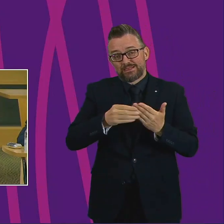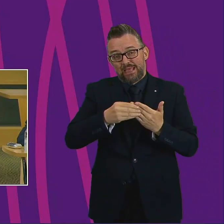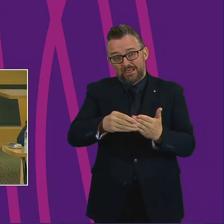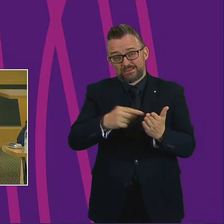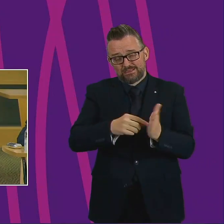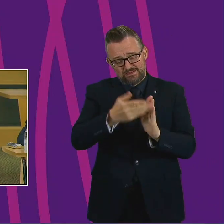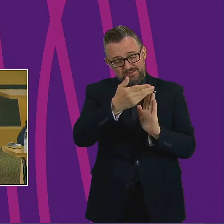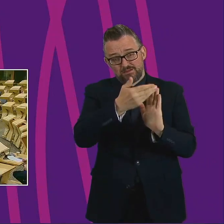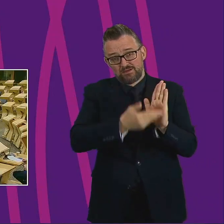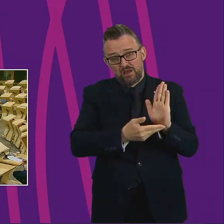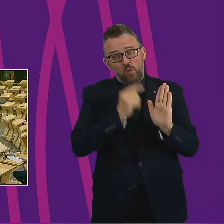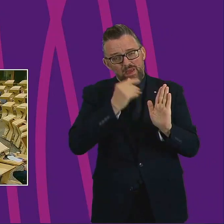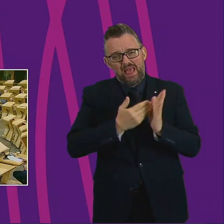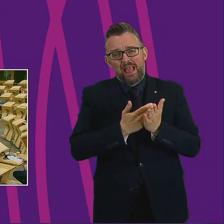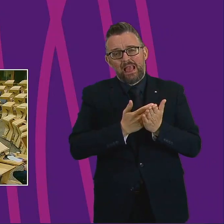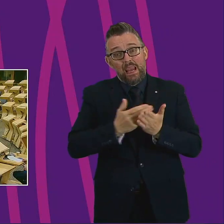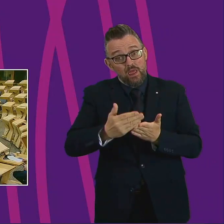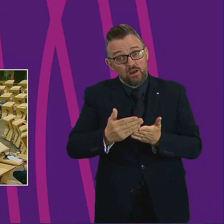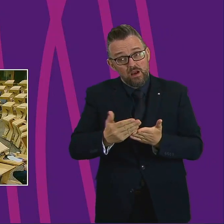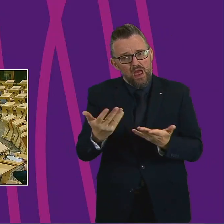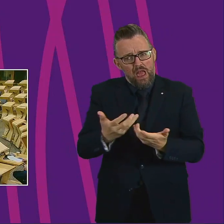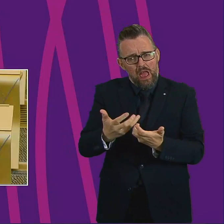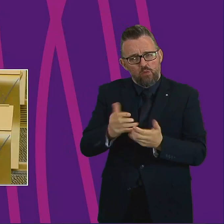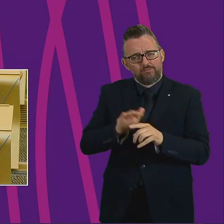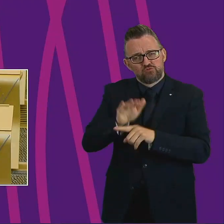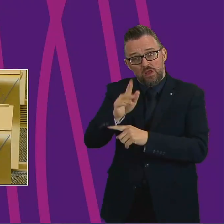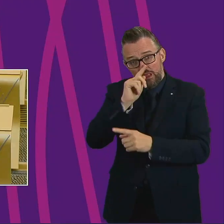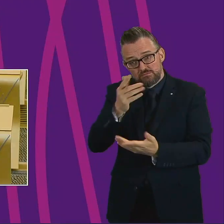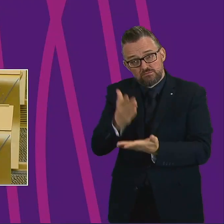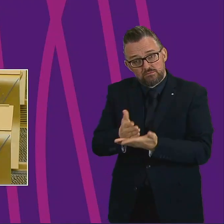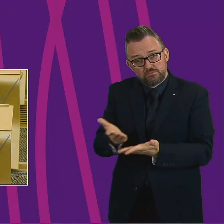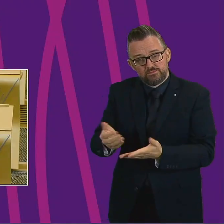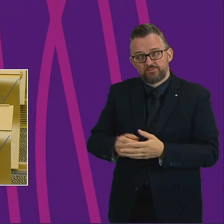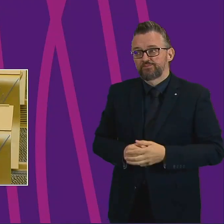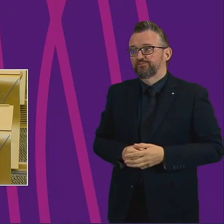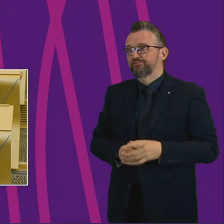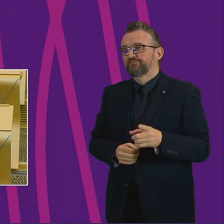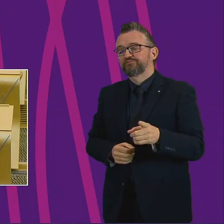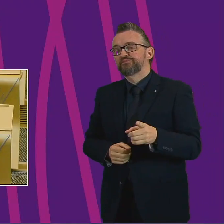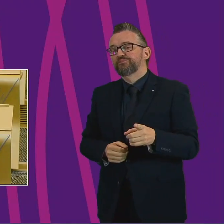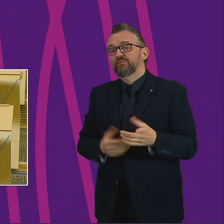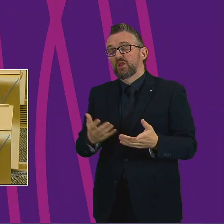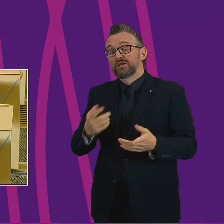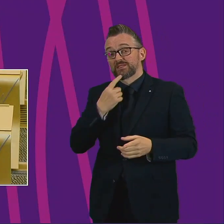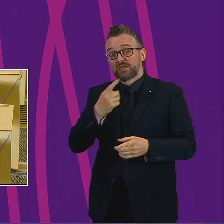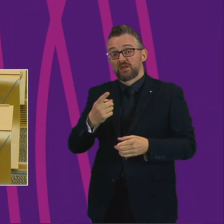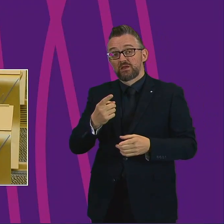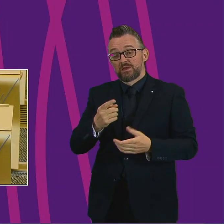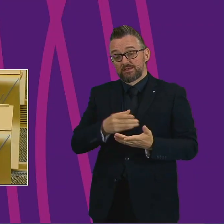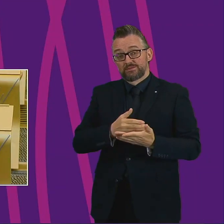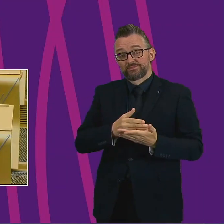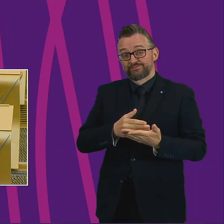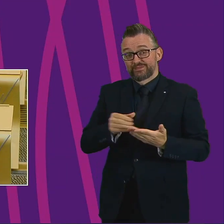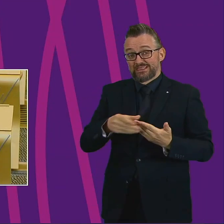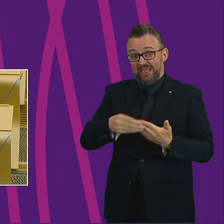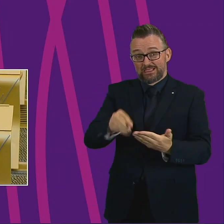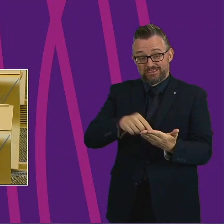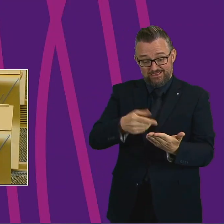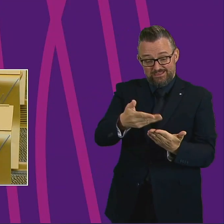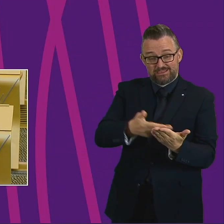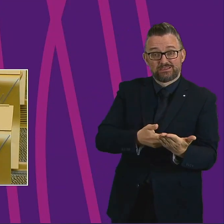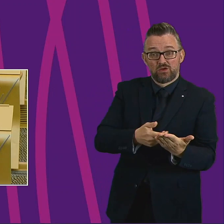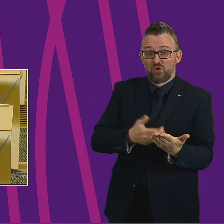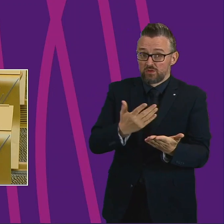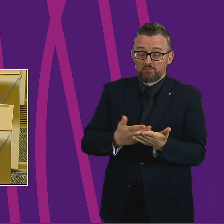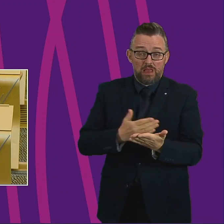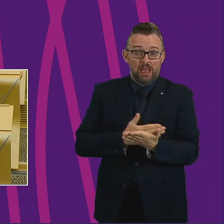followed? Cabinet Secretary. So there would be an argument to say that the guidance is clear, and in both instances